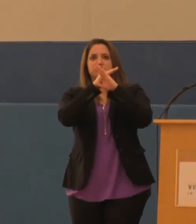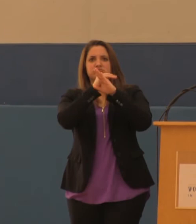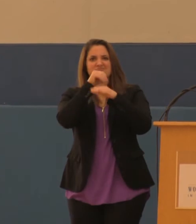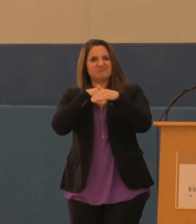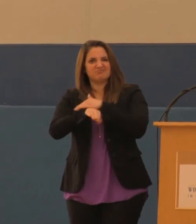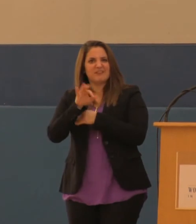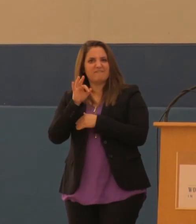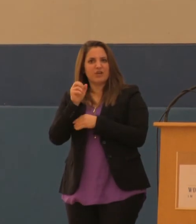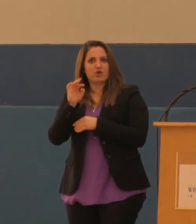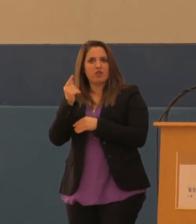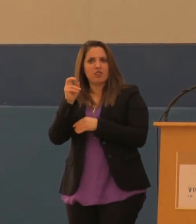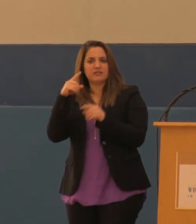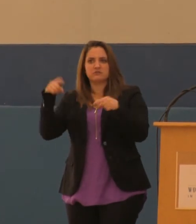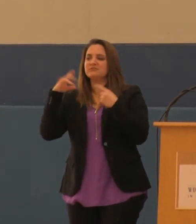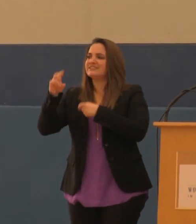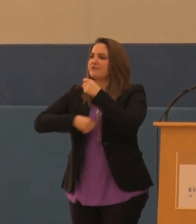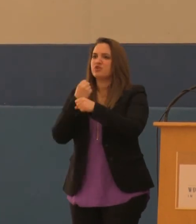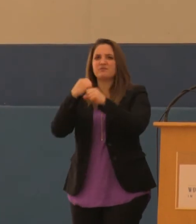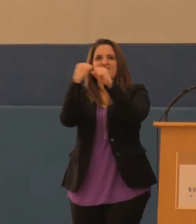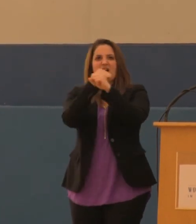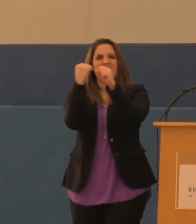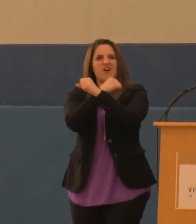Finger Lakes for the past 7 years.